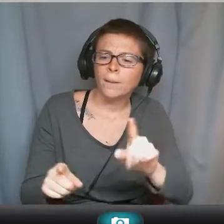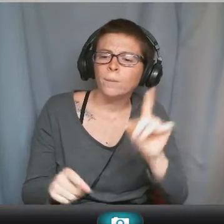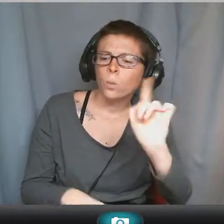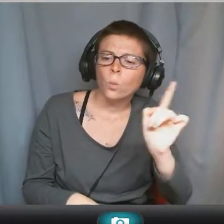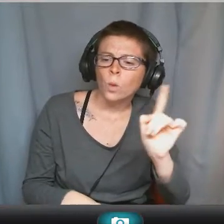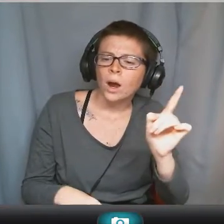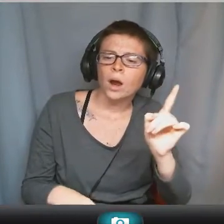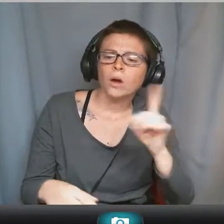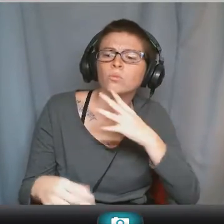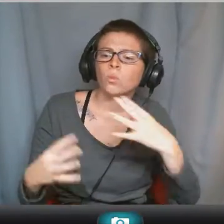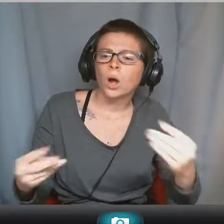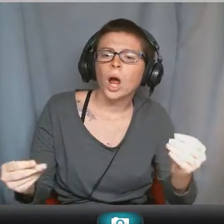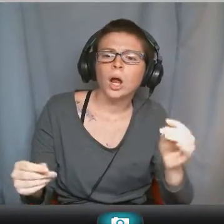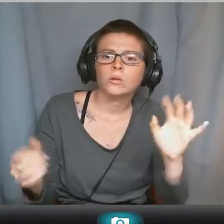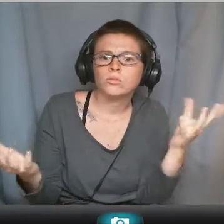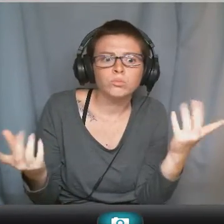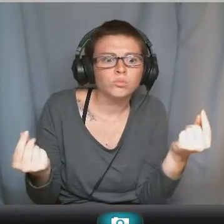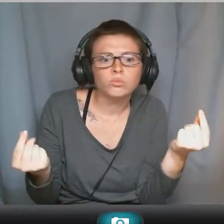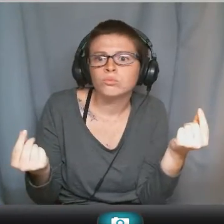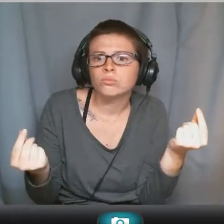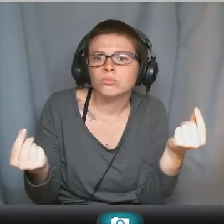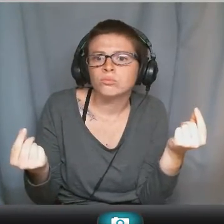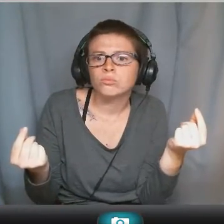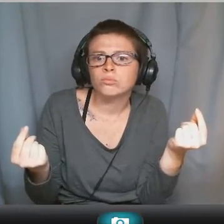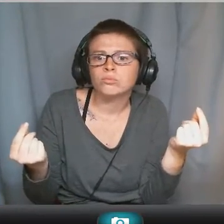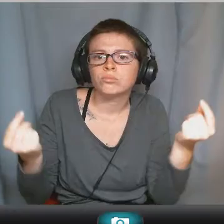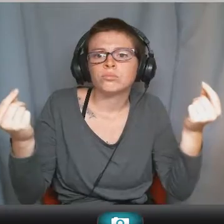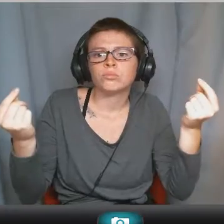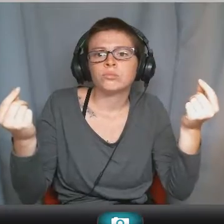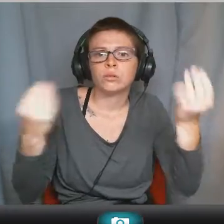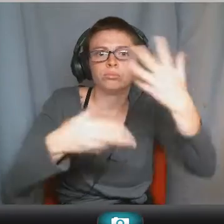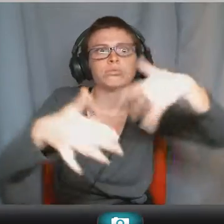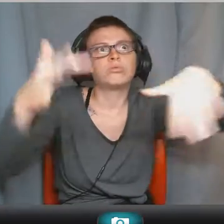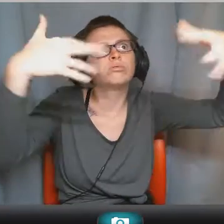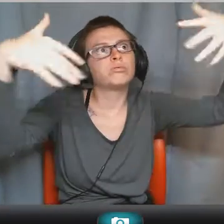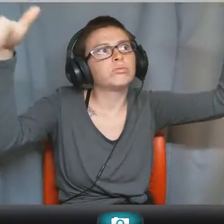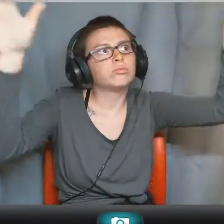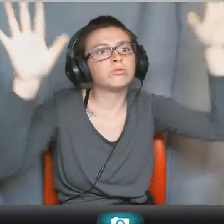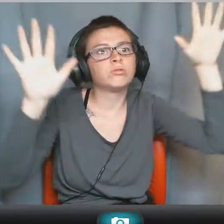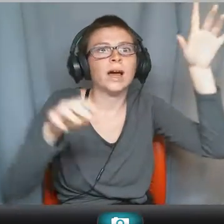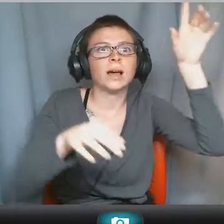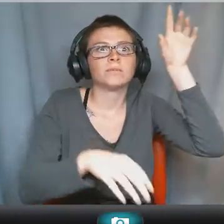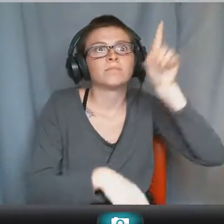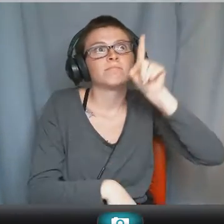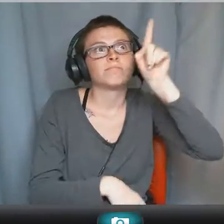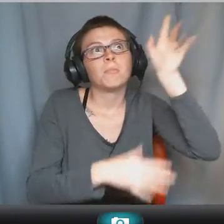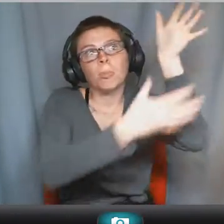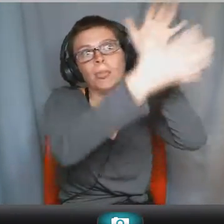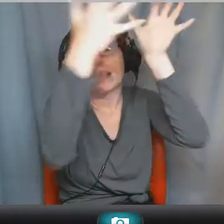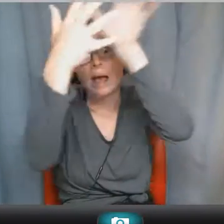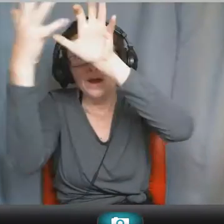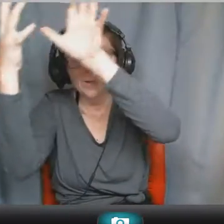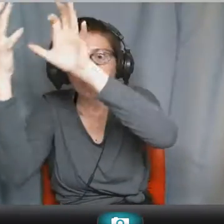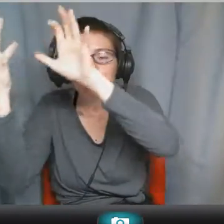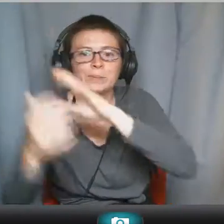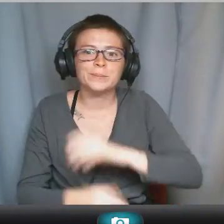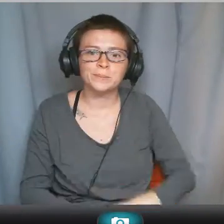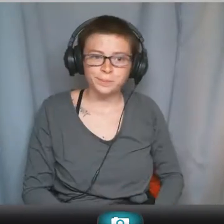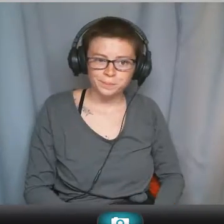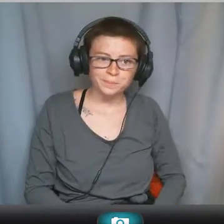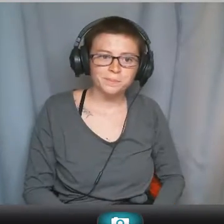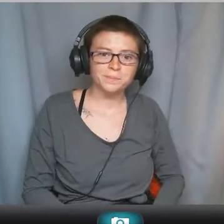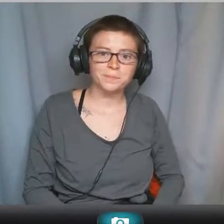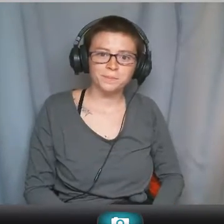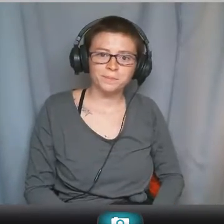Yeah. It goes back up into the air, into the clouds. There's one more. What's one more? Blowing. That's right. Look at the